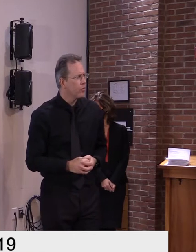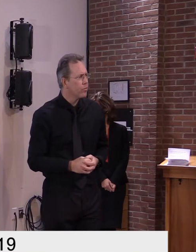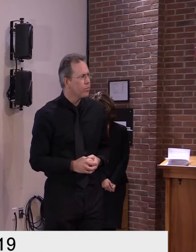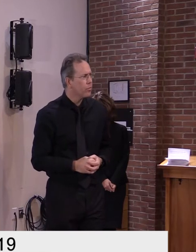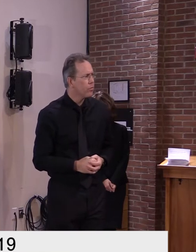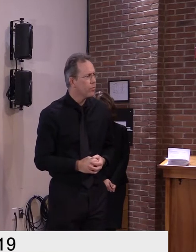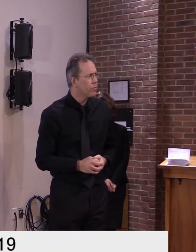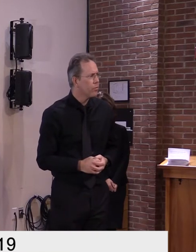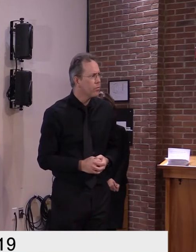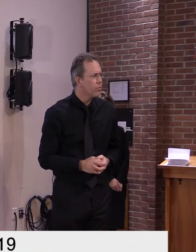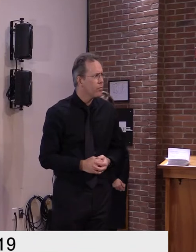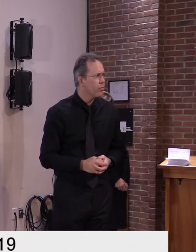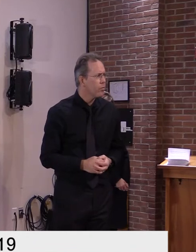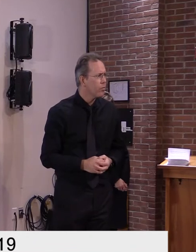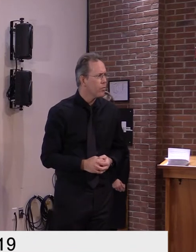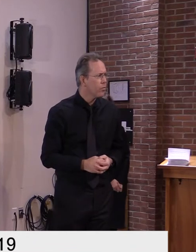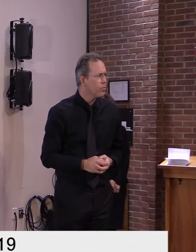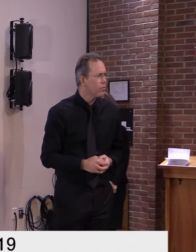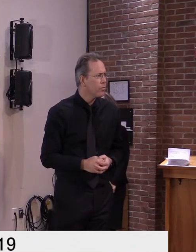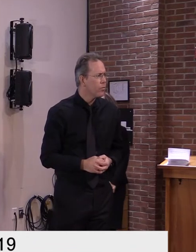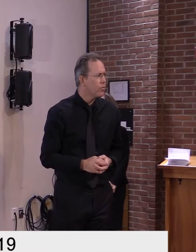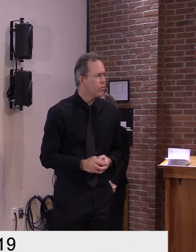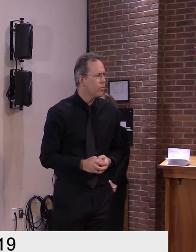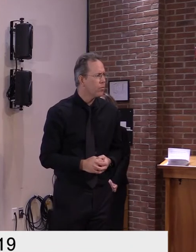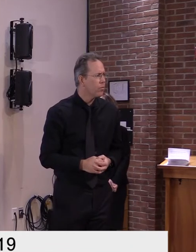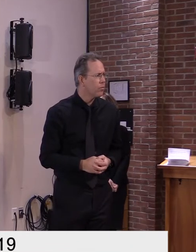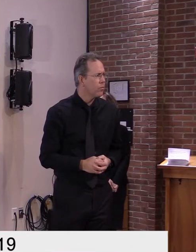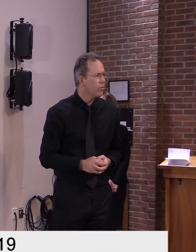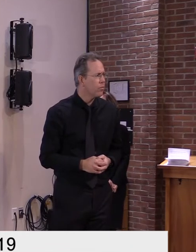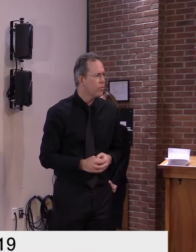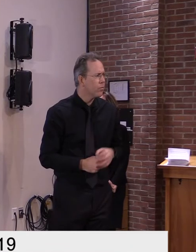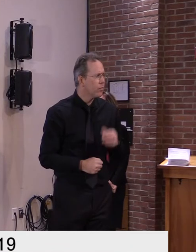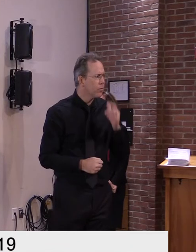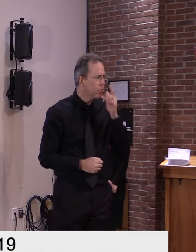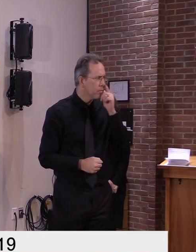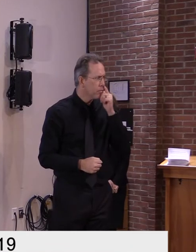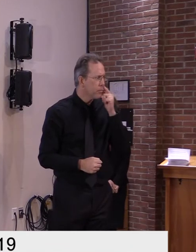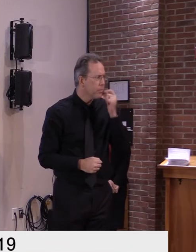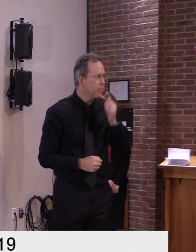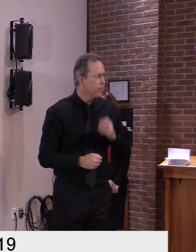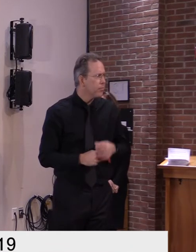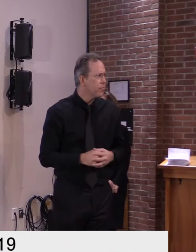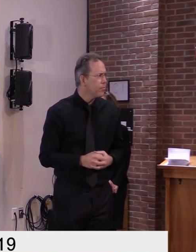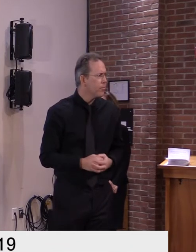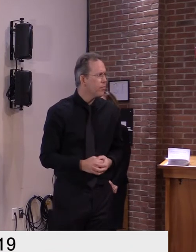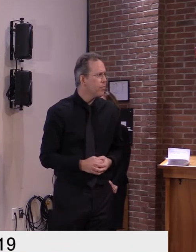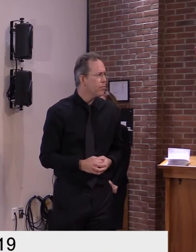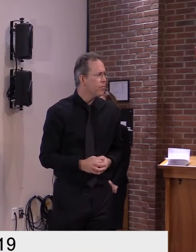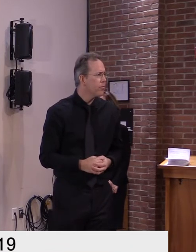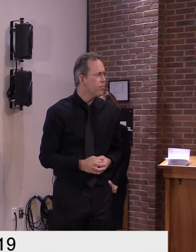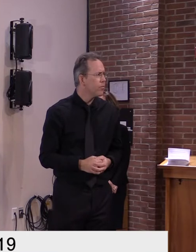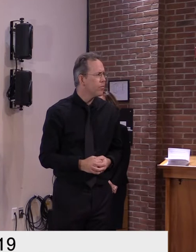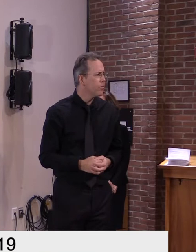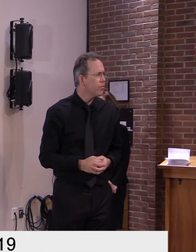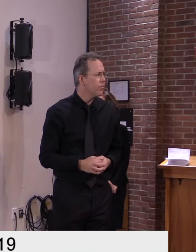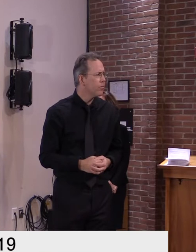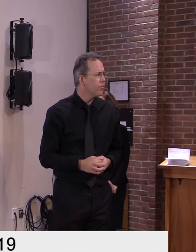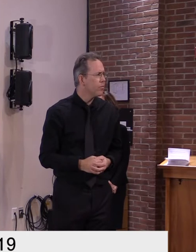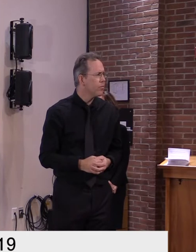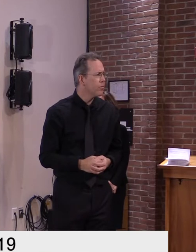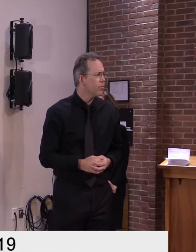in Vermont. I'm just wondering, over the last 9 months or so, how often does the health department check in with these